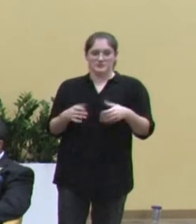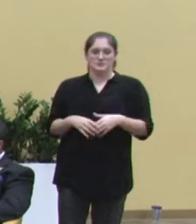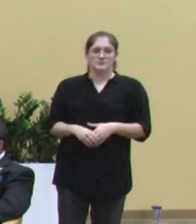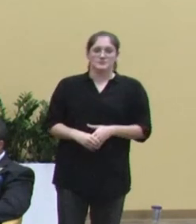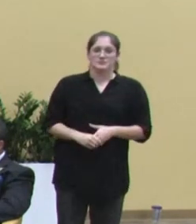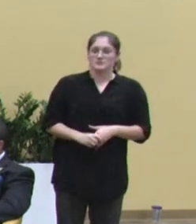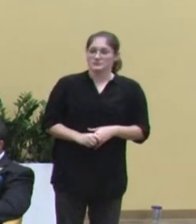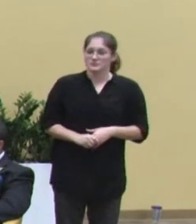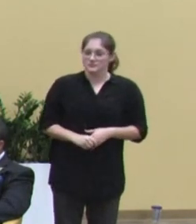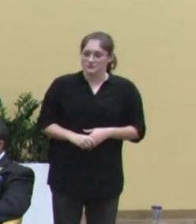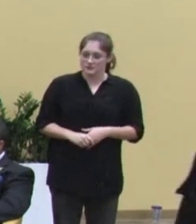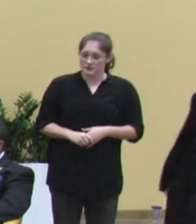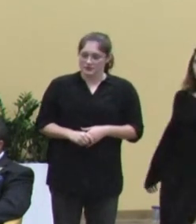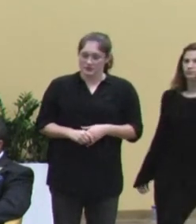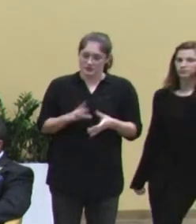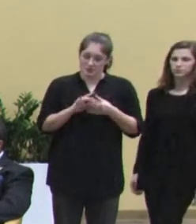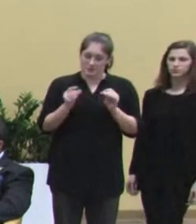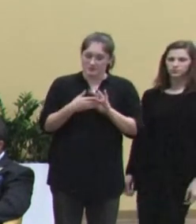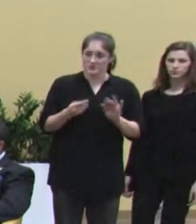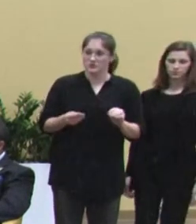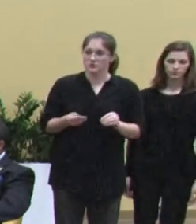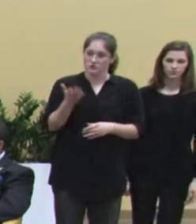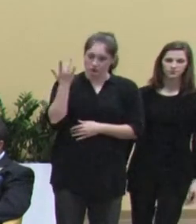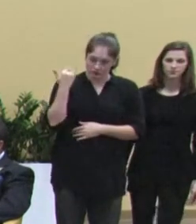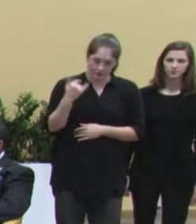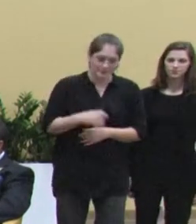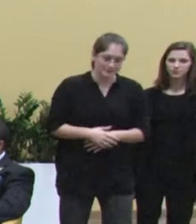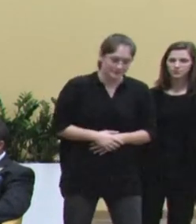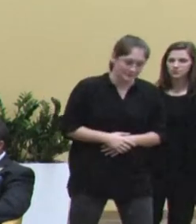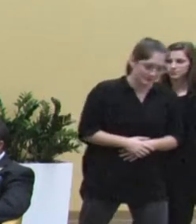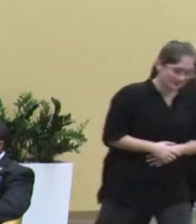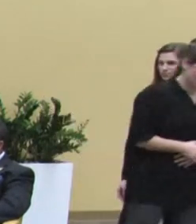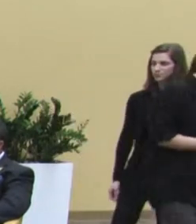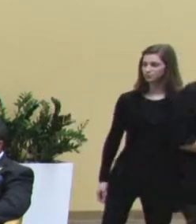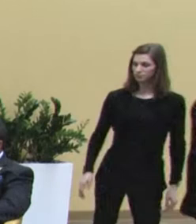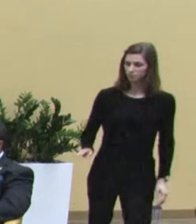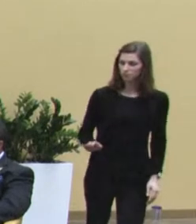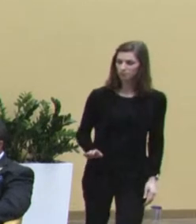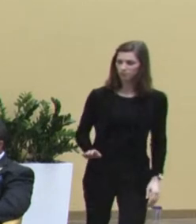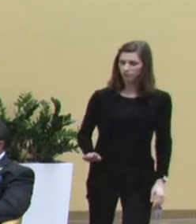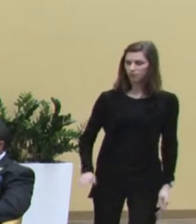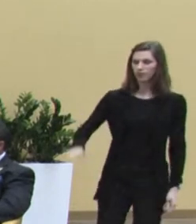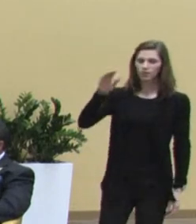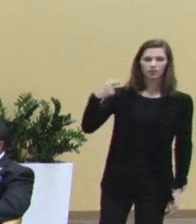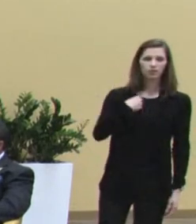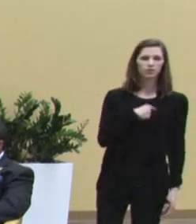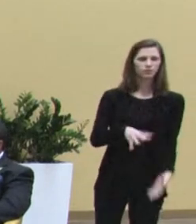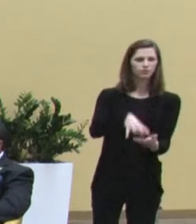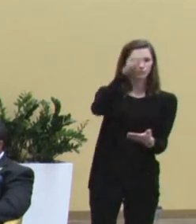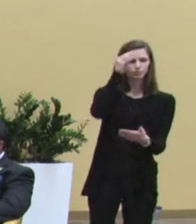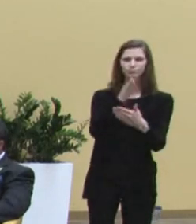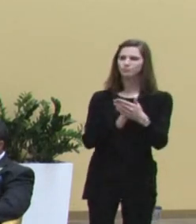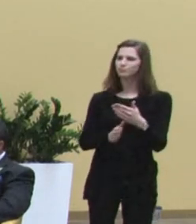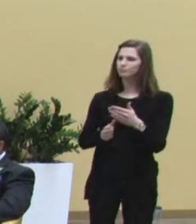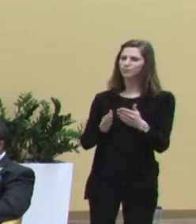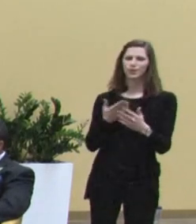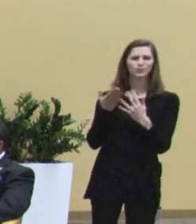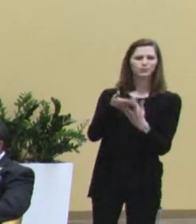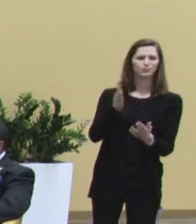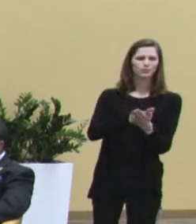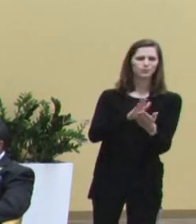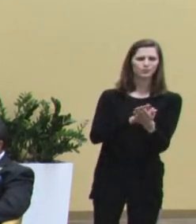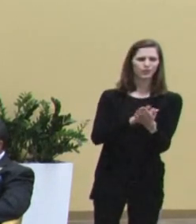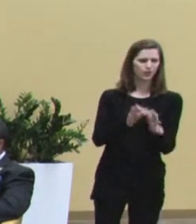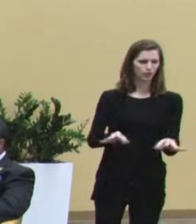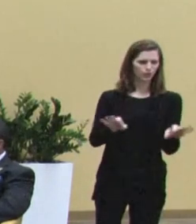him. As I mentioned to Ms. Key earlier, growing up, we learned things in parts going through school. We learned these are the